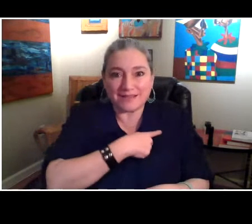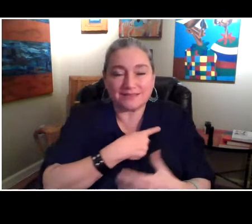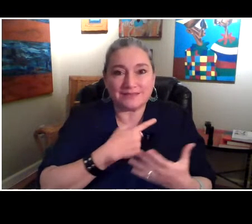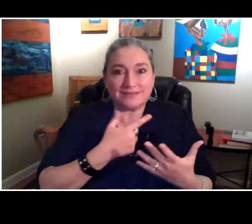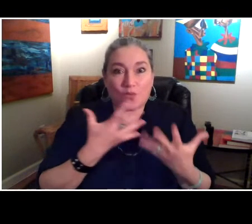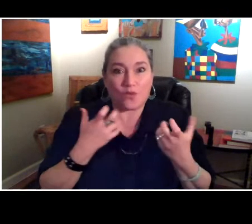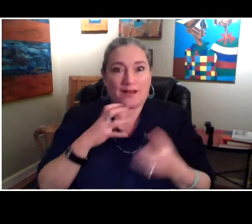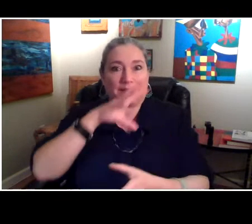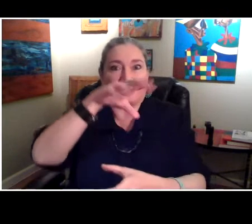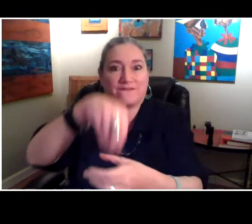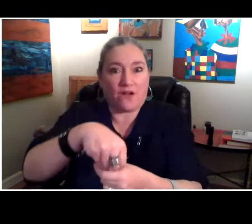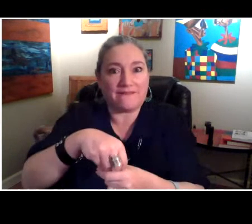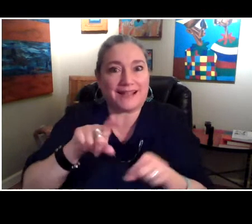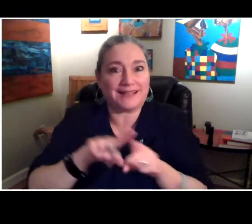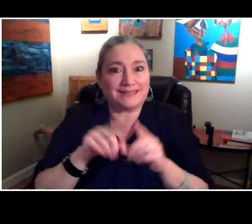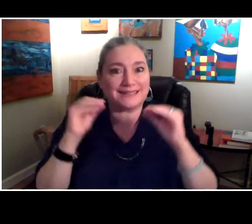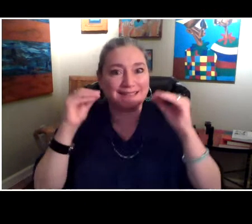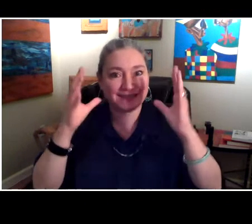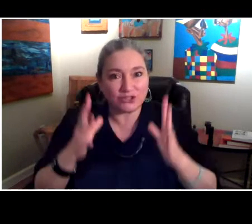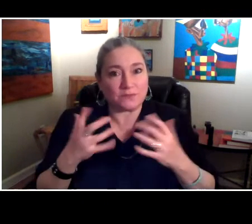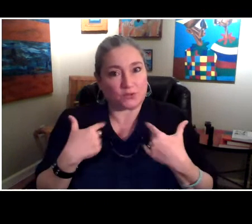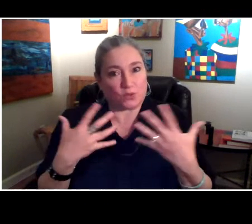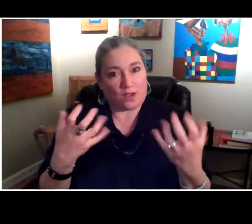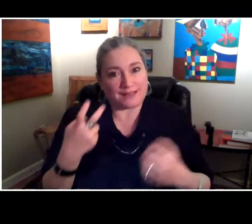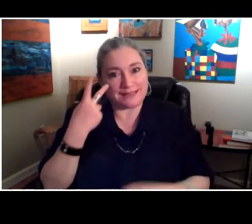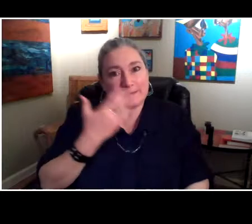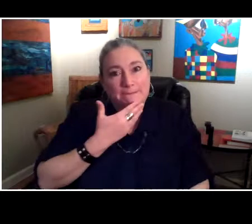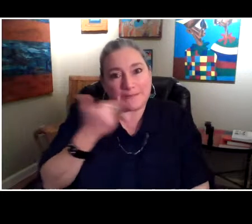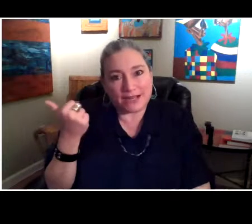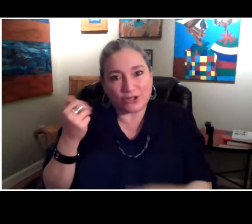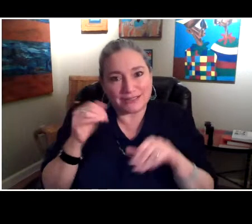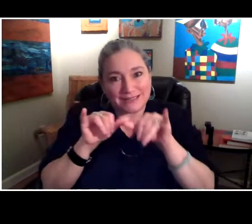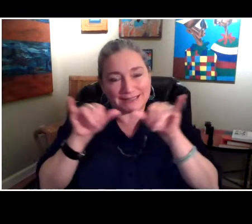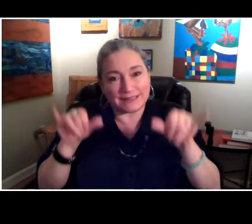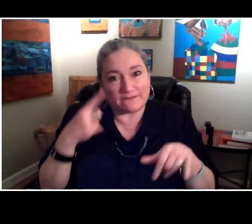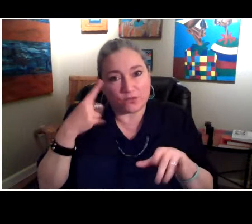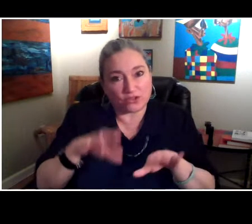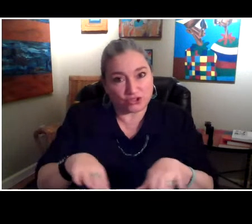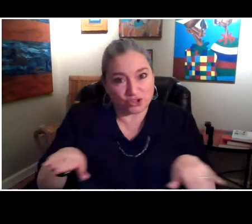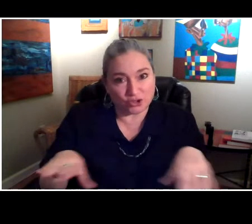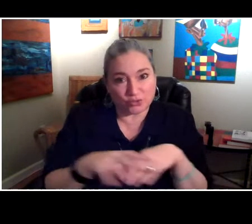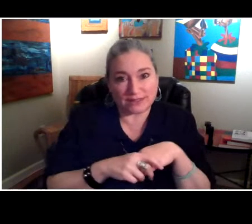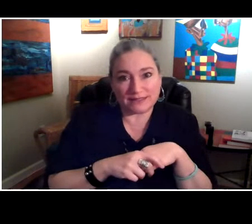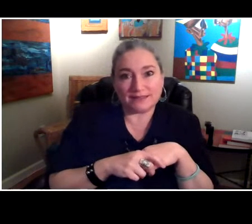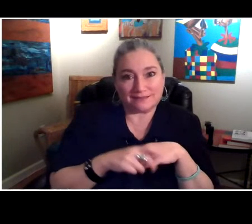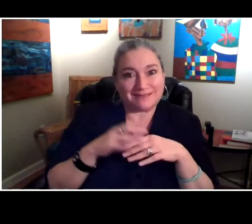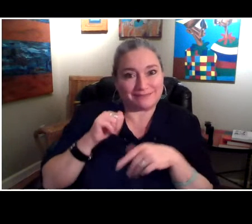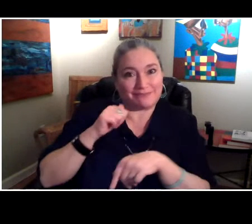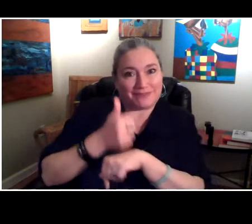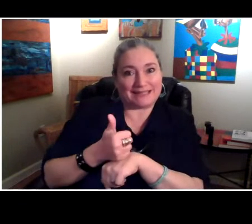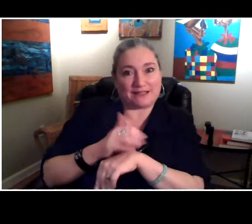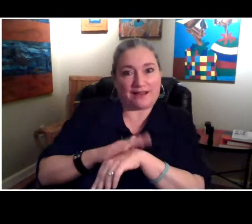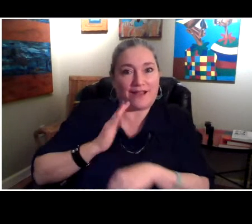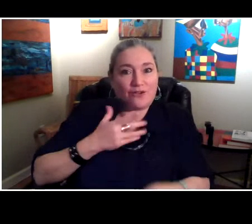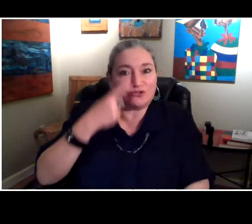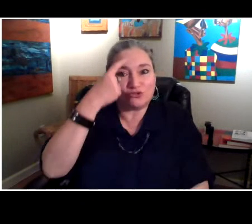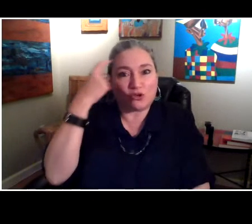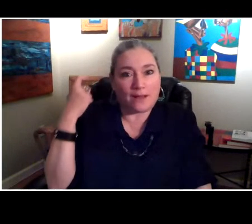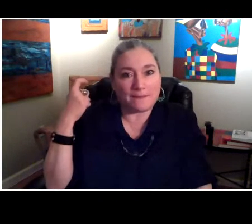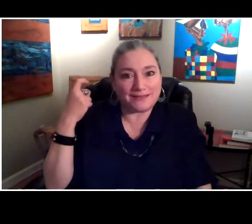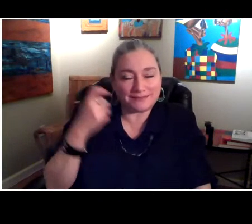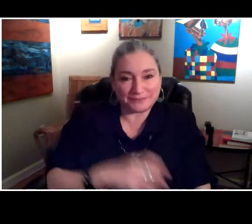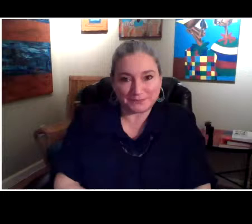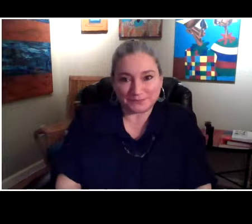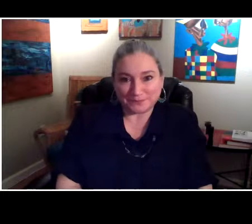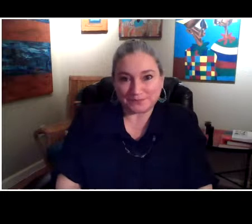not to do. They've experienced it. They know what causes harm, that we know, and we want to see a better